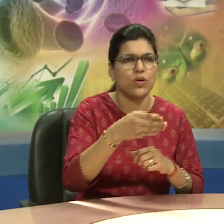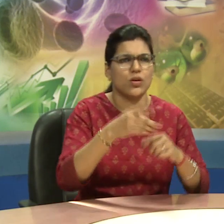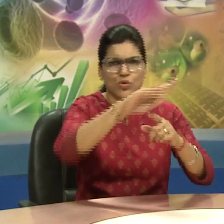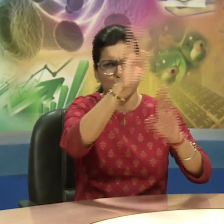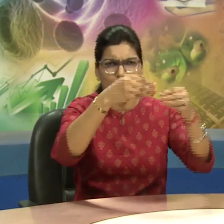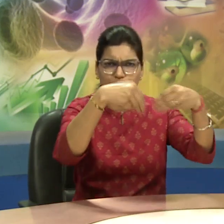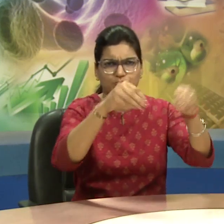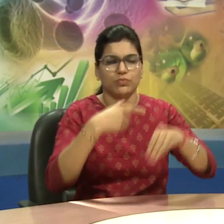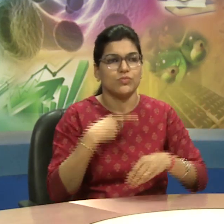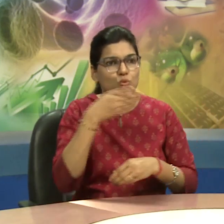Goods